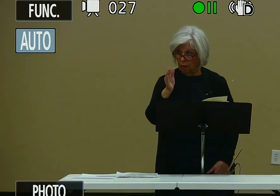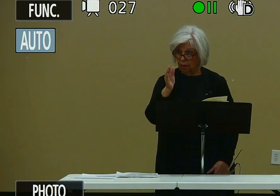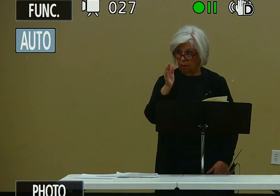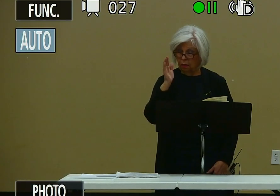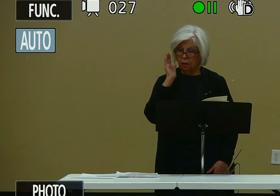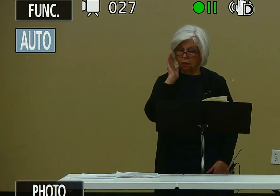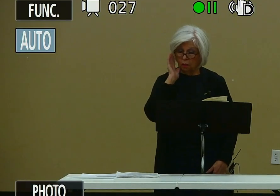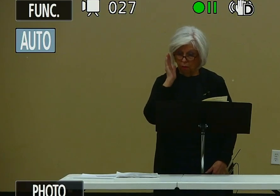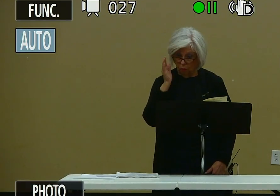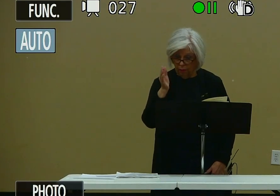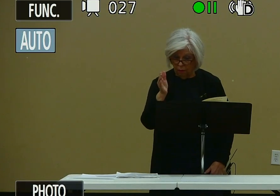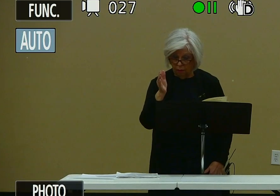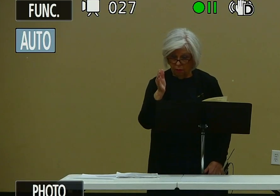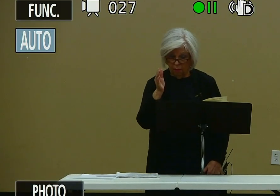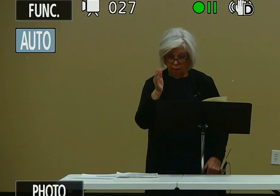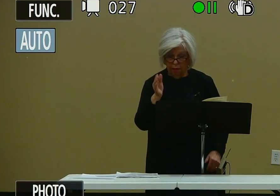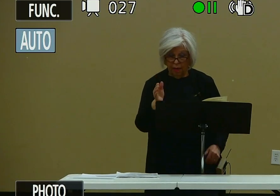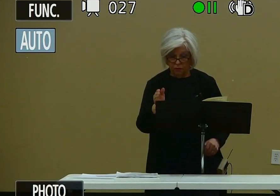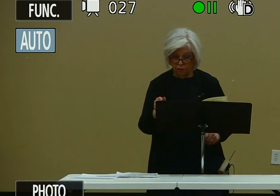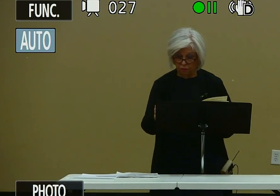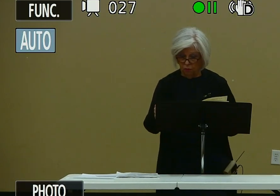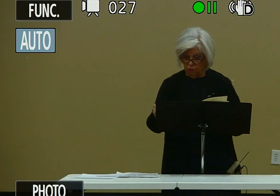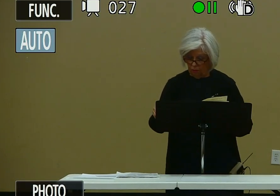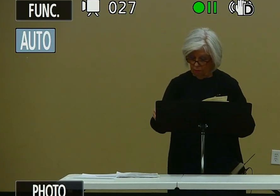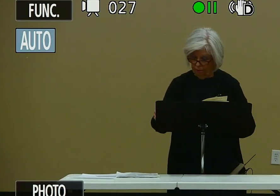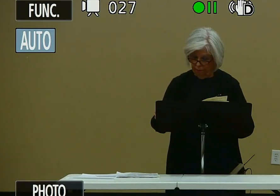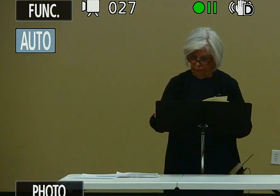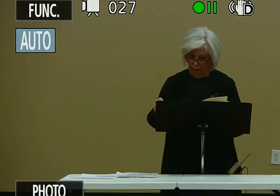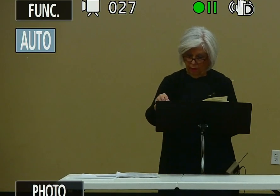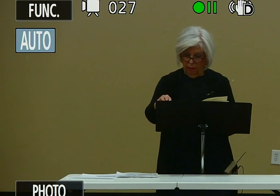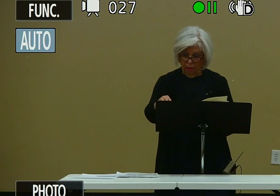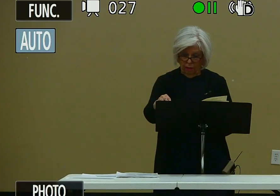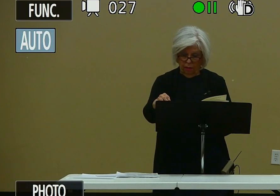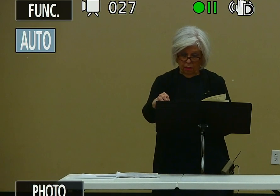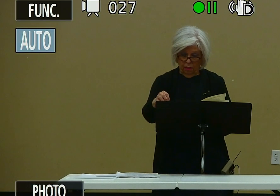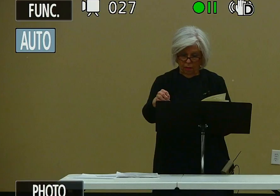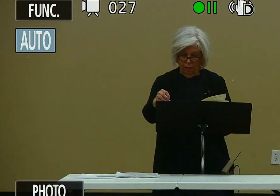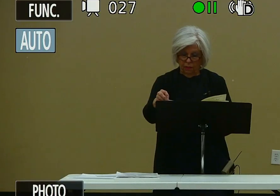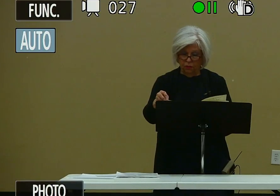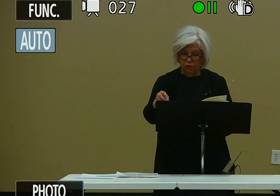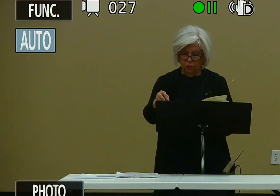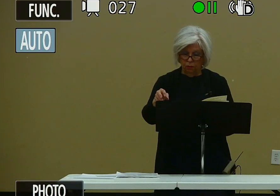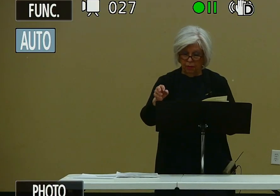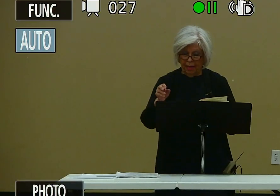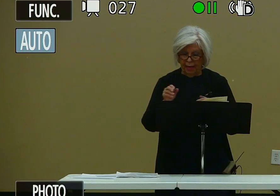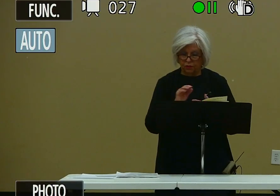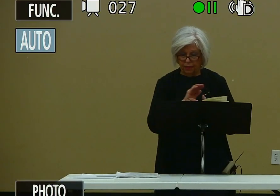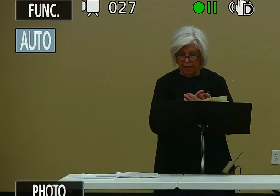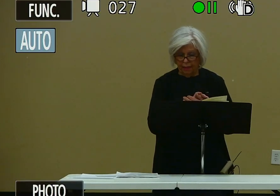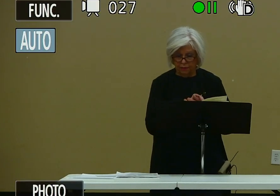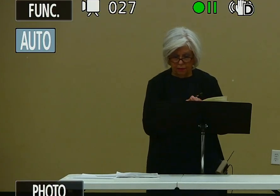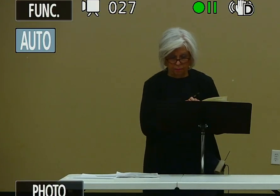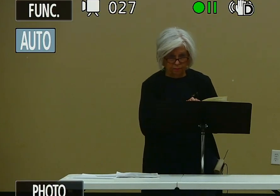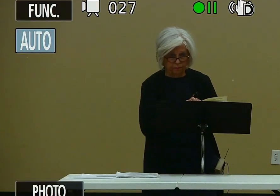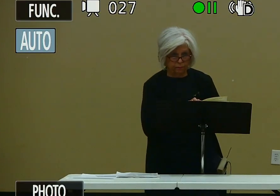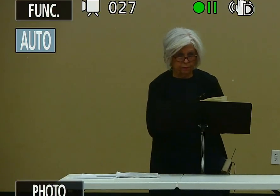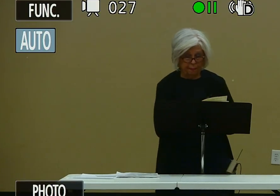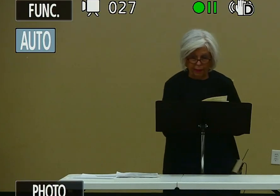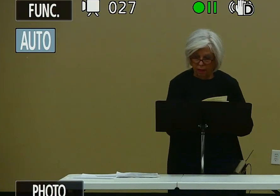will. Will. As in the future. Then do, act, or acting. So